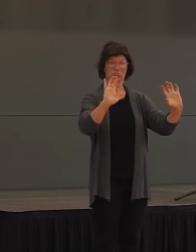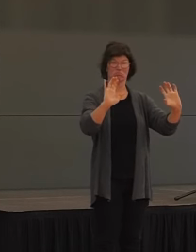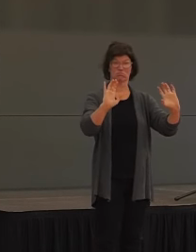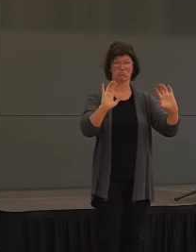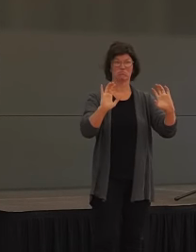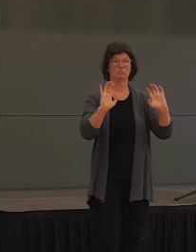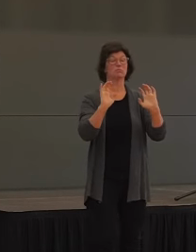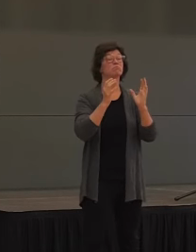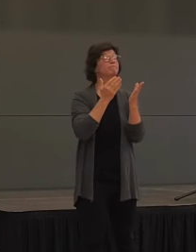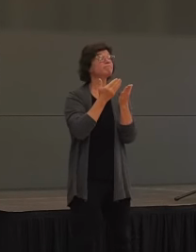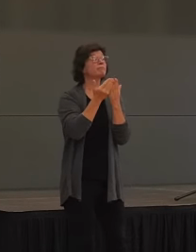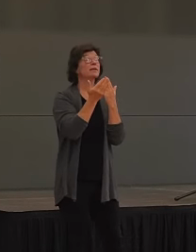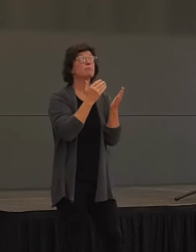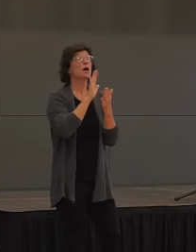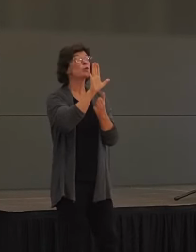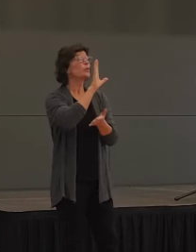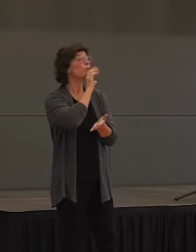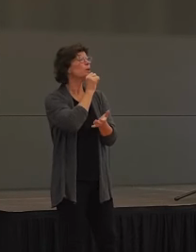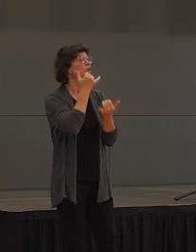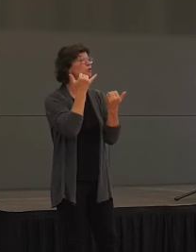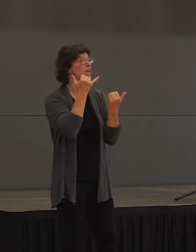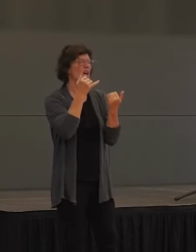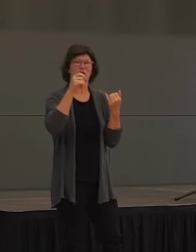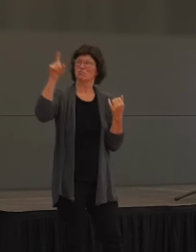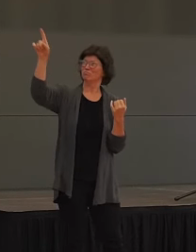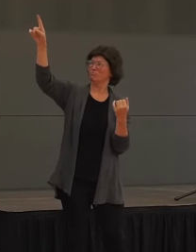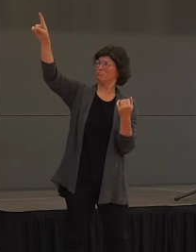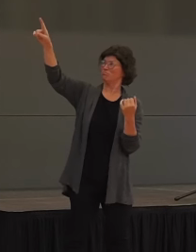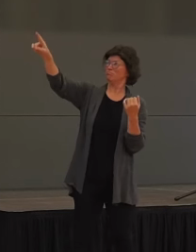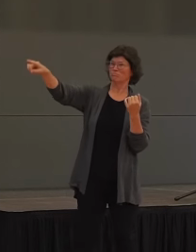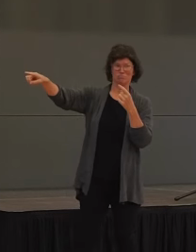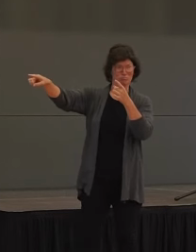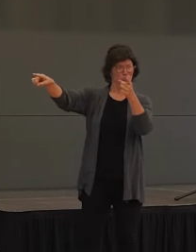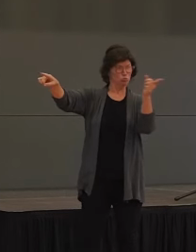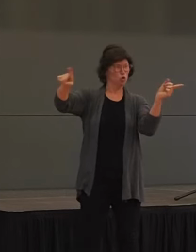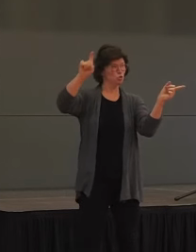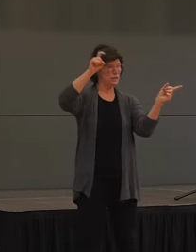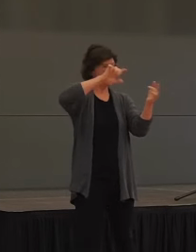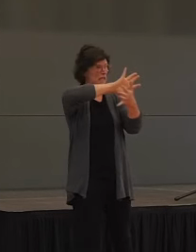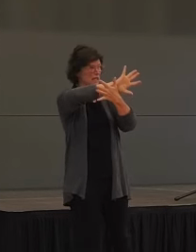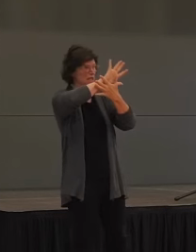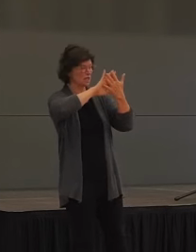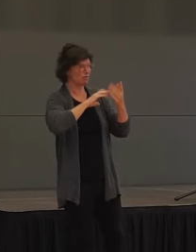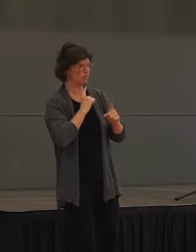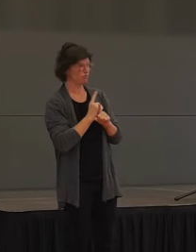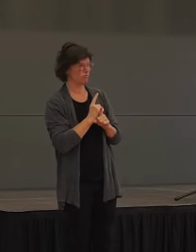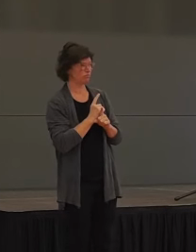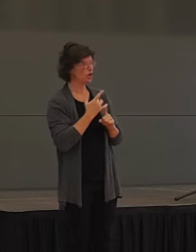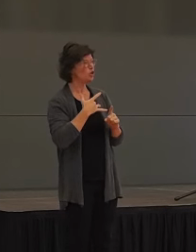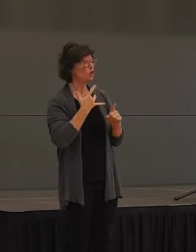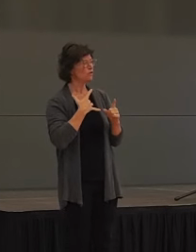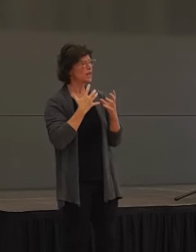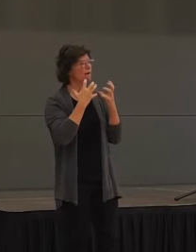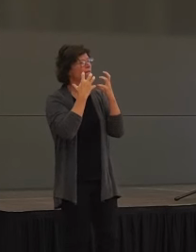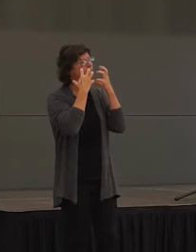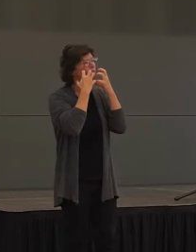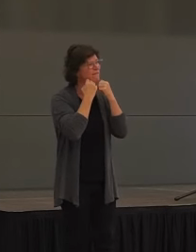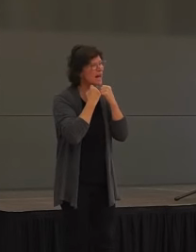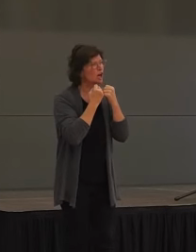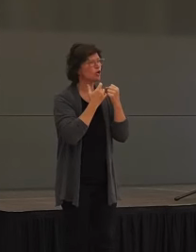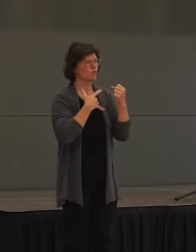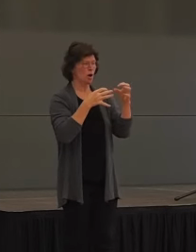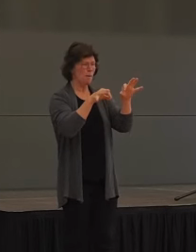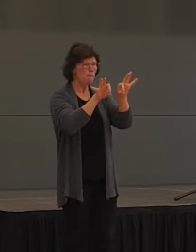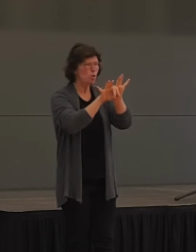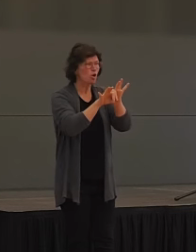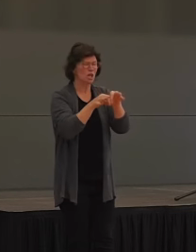the aging spectrum, these are things that you need or want? To feel valued, to feel appreciated, to give and